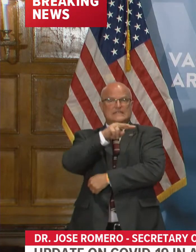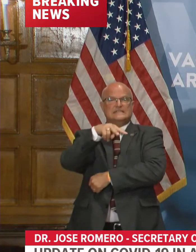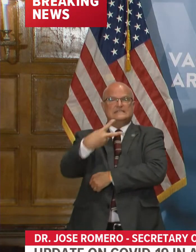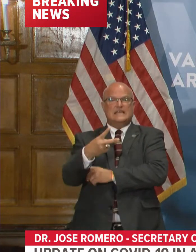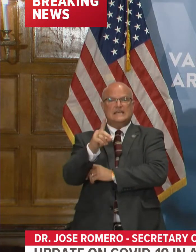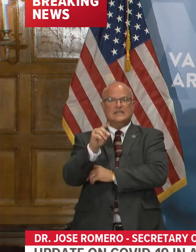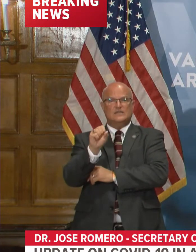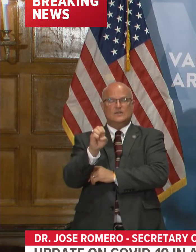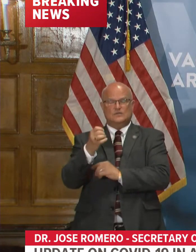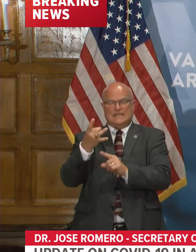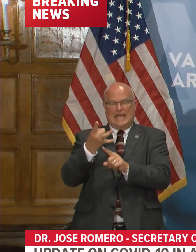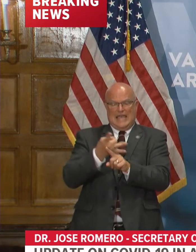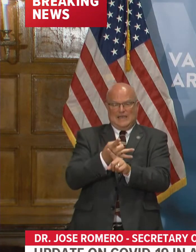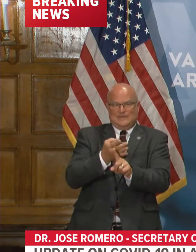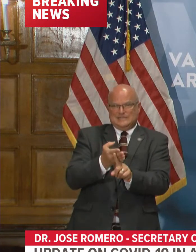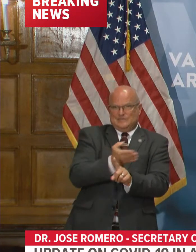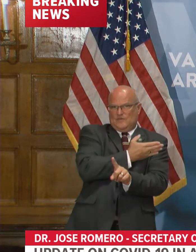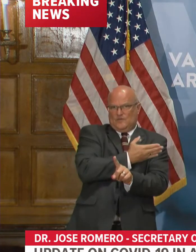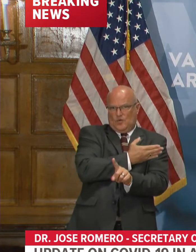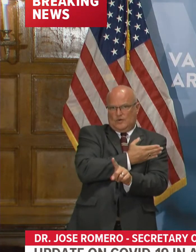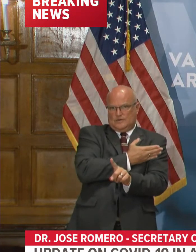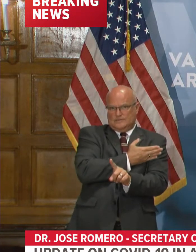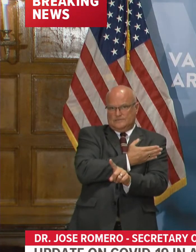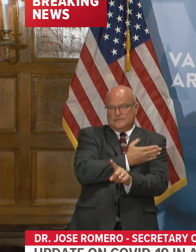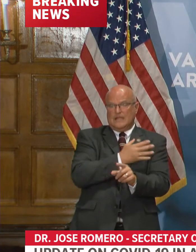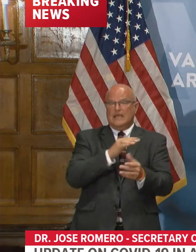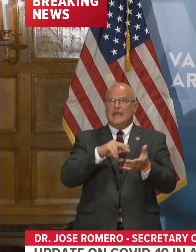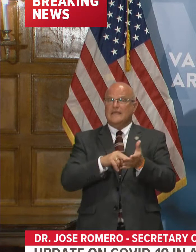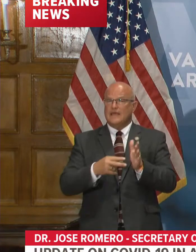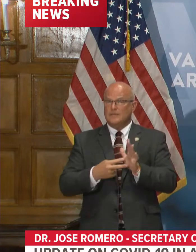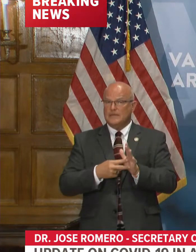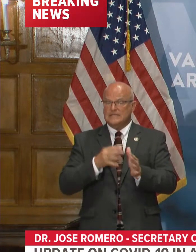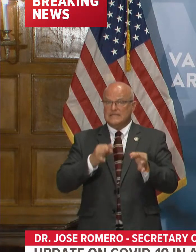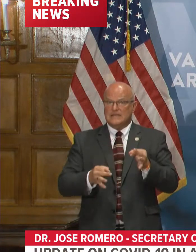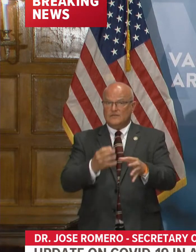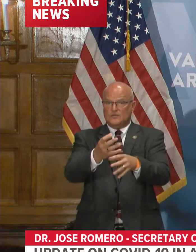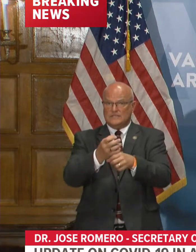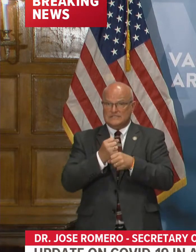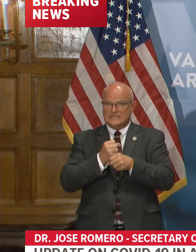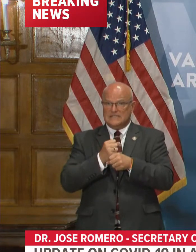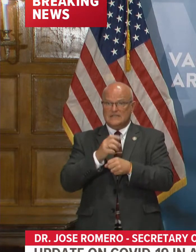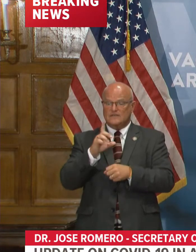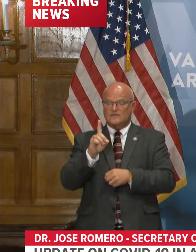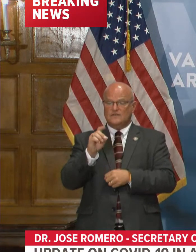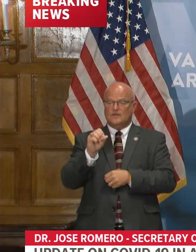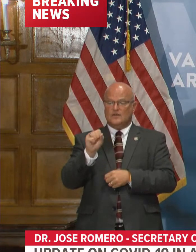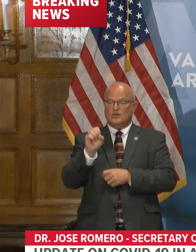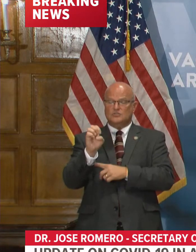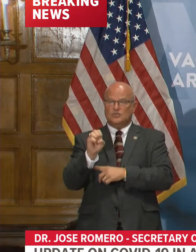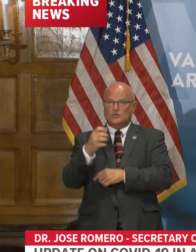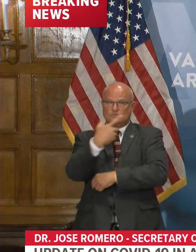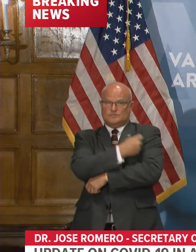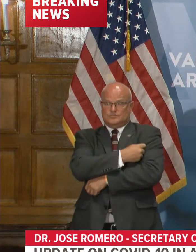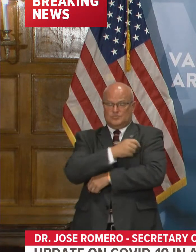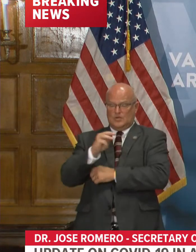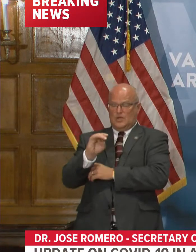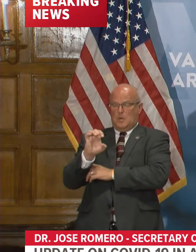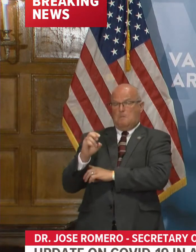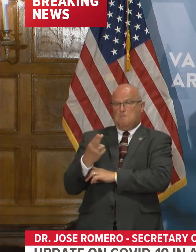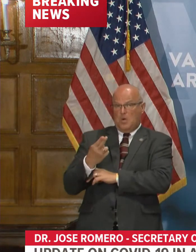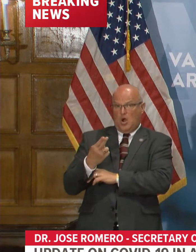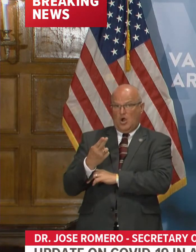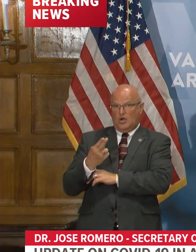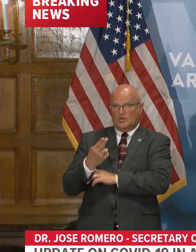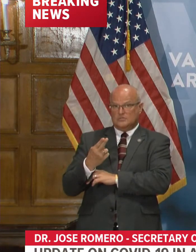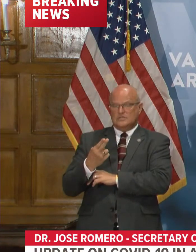dose, 8 months prior to that. Now, that means that if you received a dose in March, you